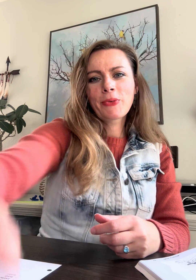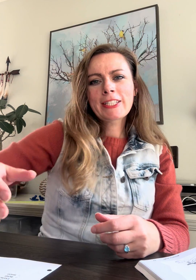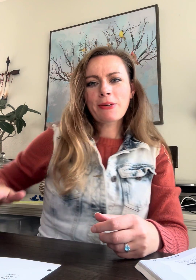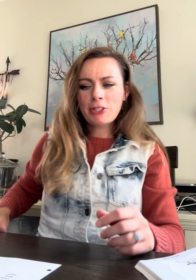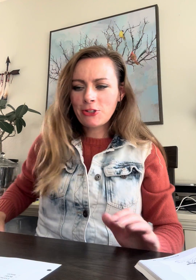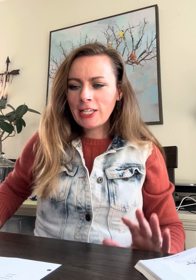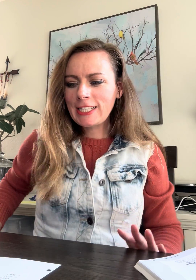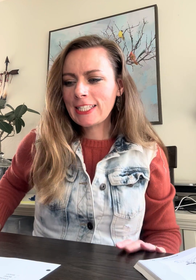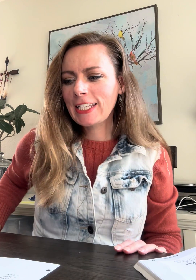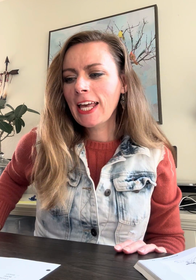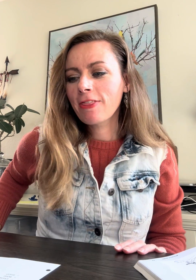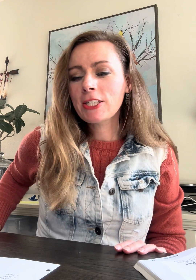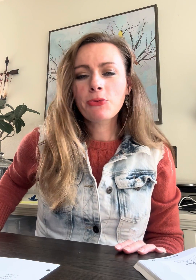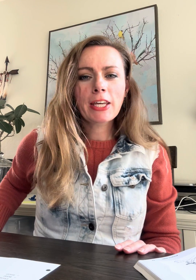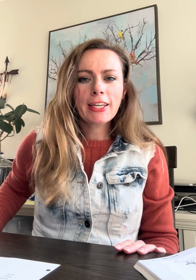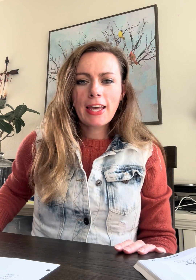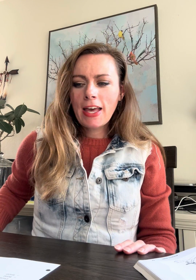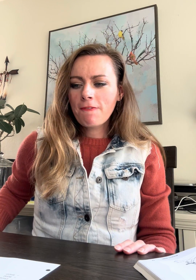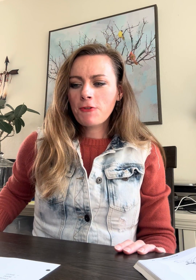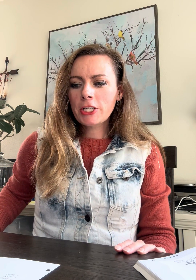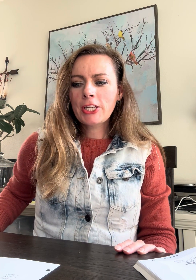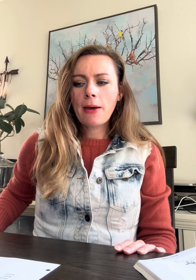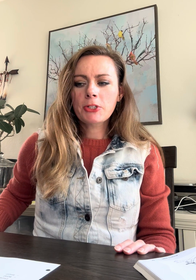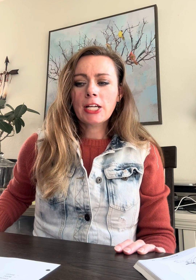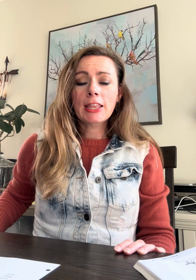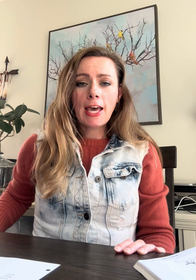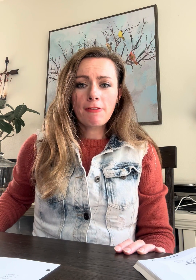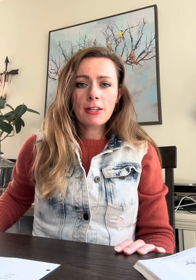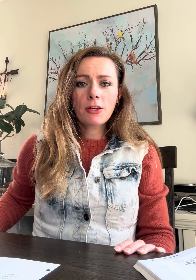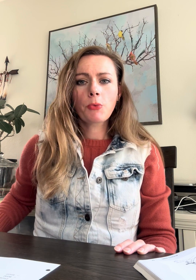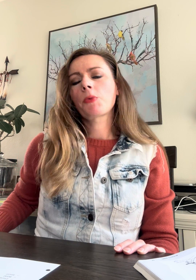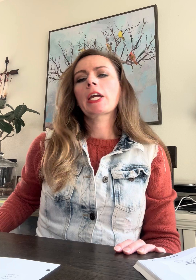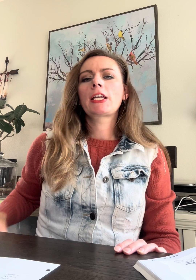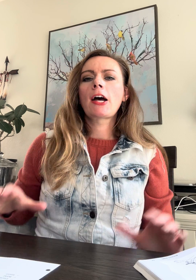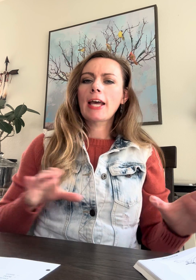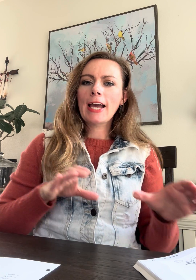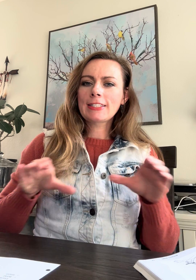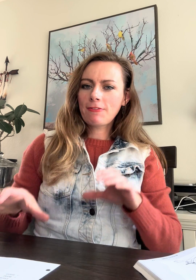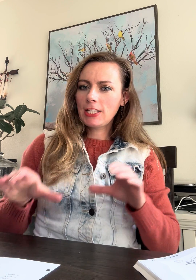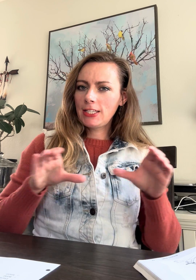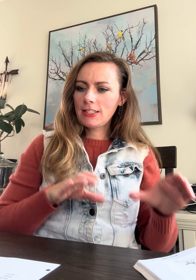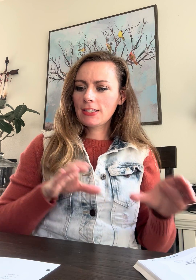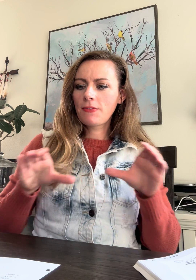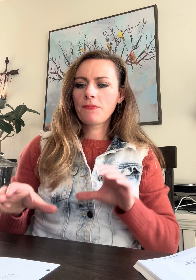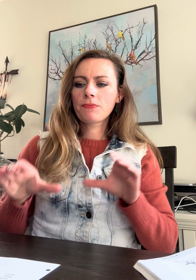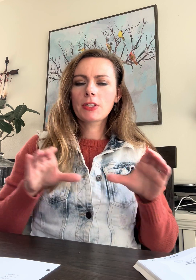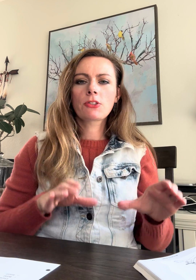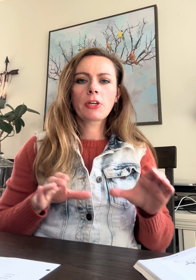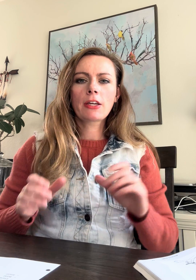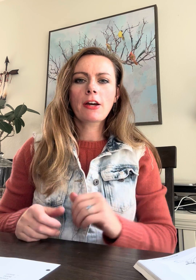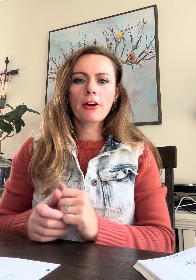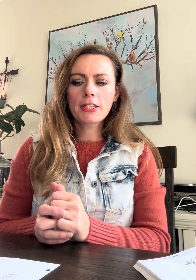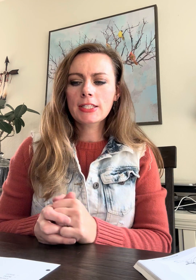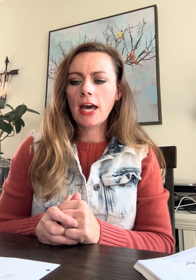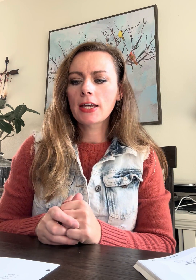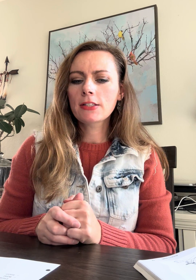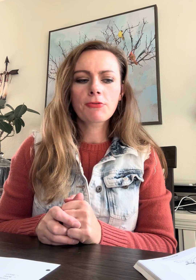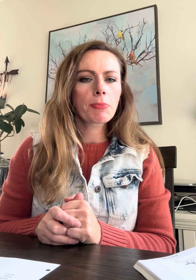What's up, students? This week for chapter 11, we're working on activities. So here are the signs from the